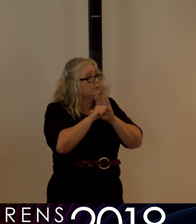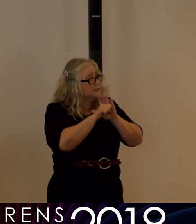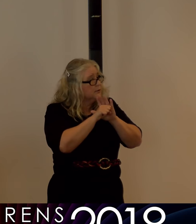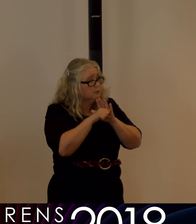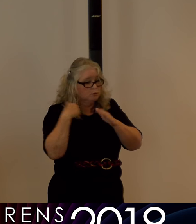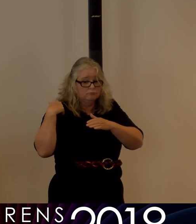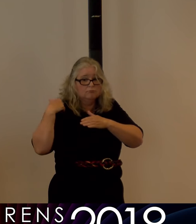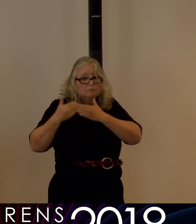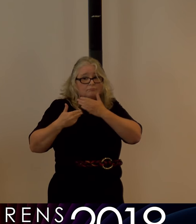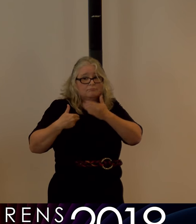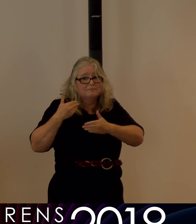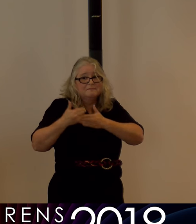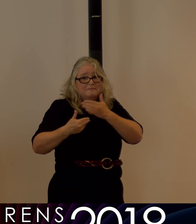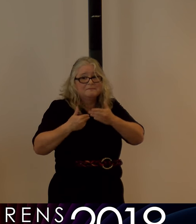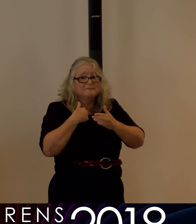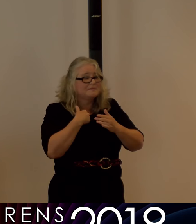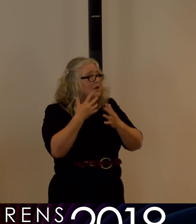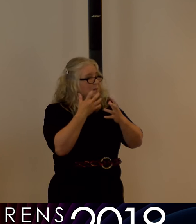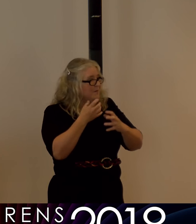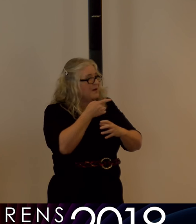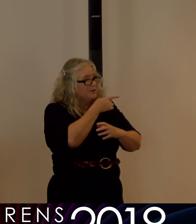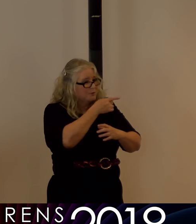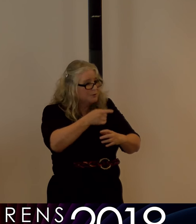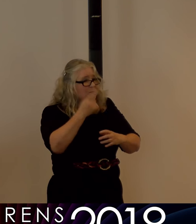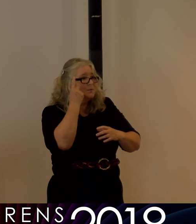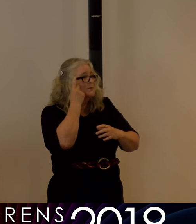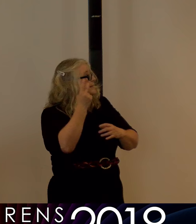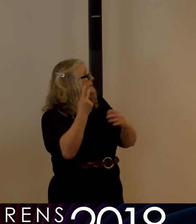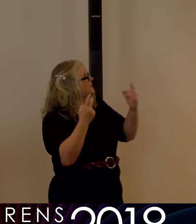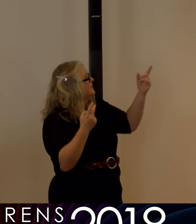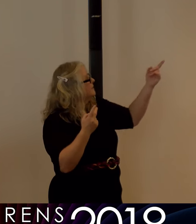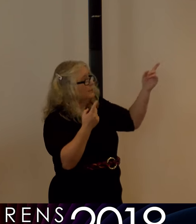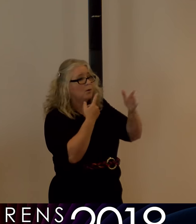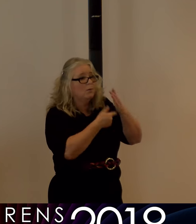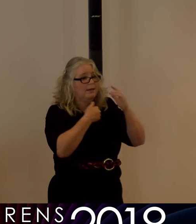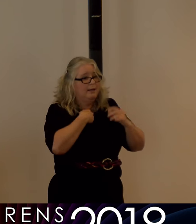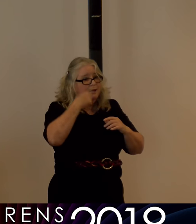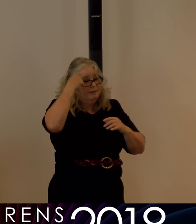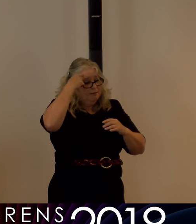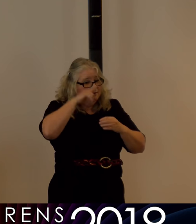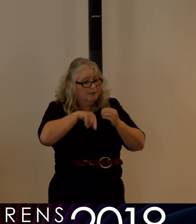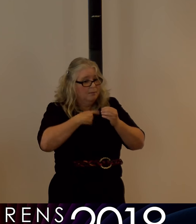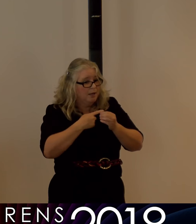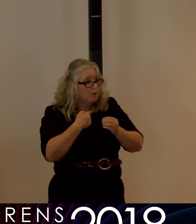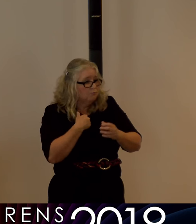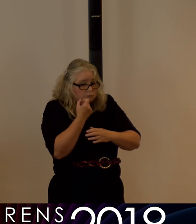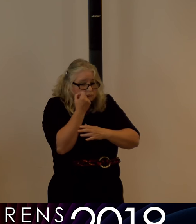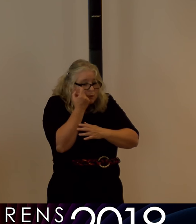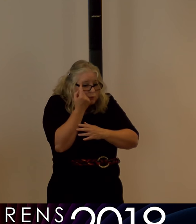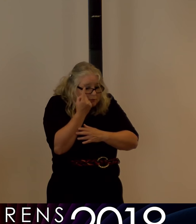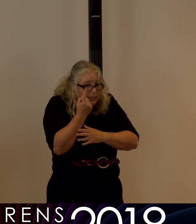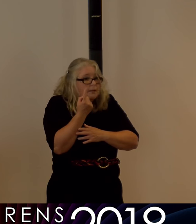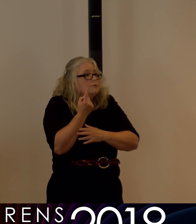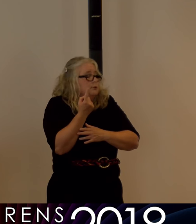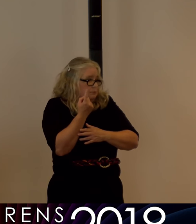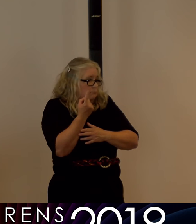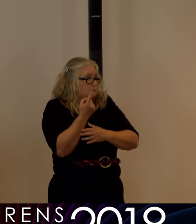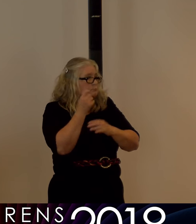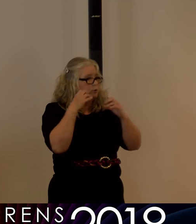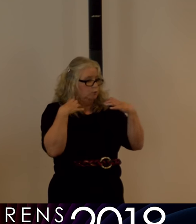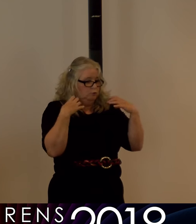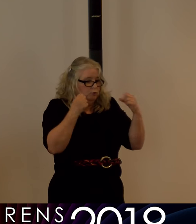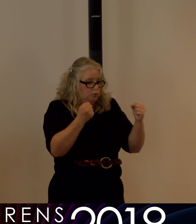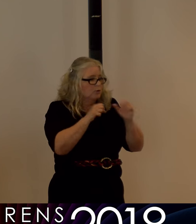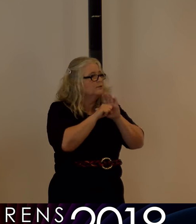carry you through the way I think about approaches to research and understanding and exploring charge. Back in the day